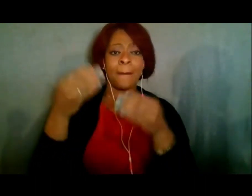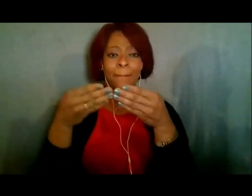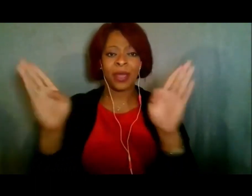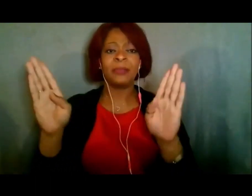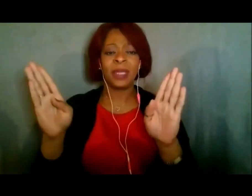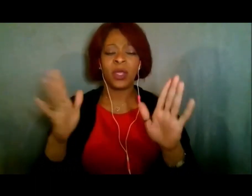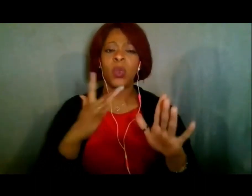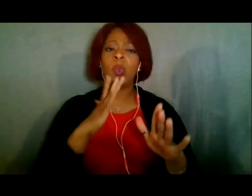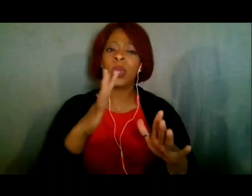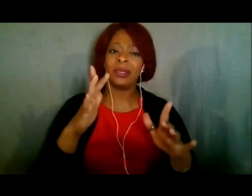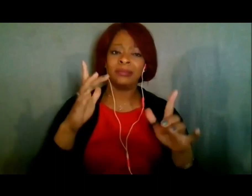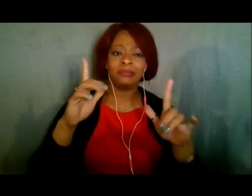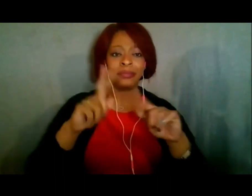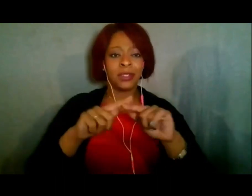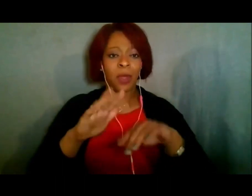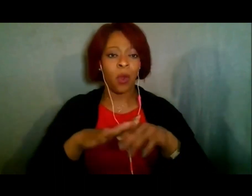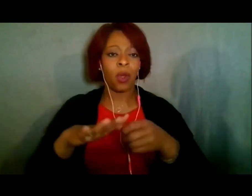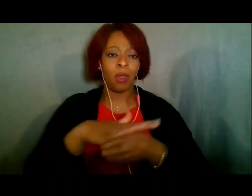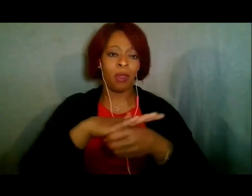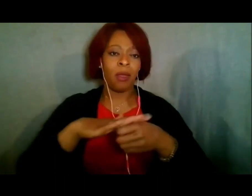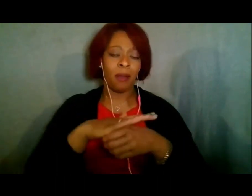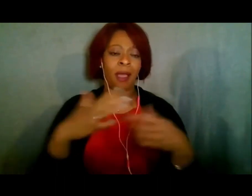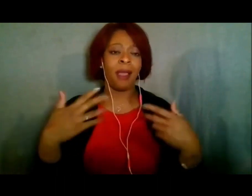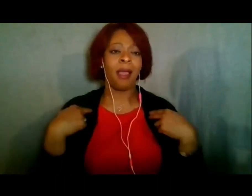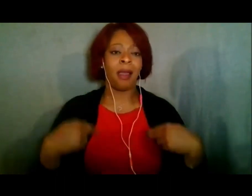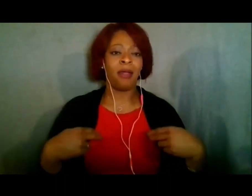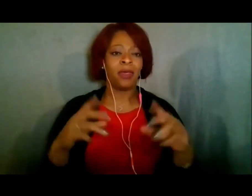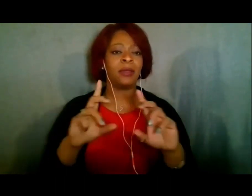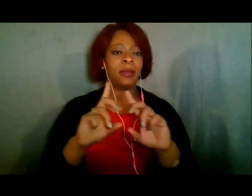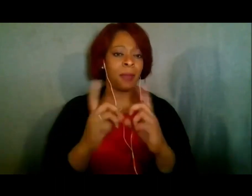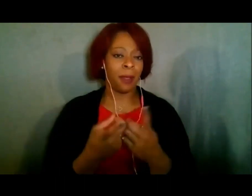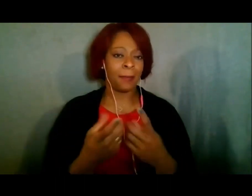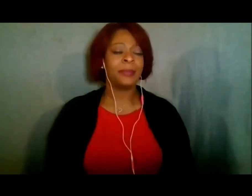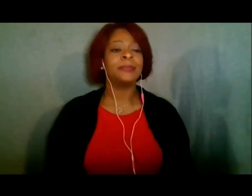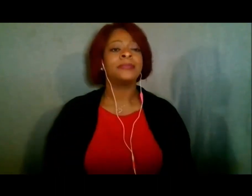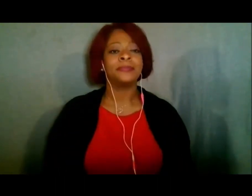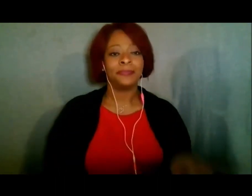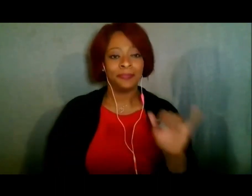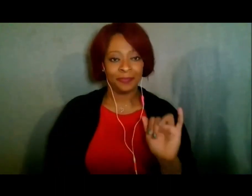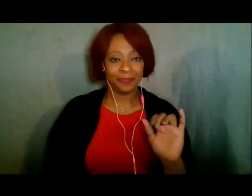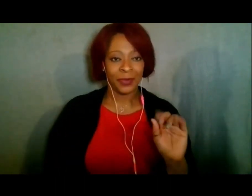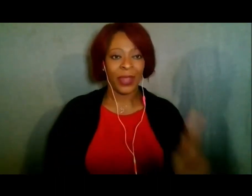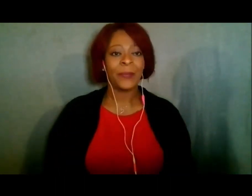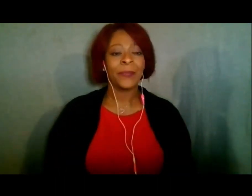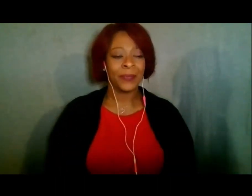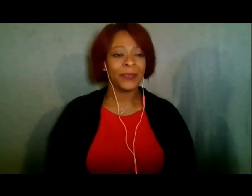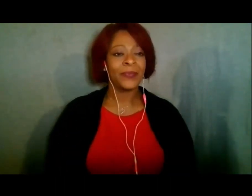be determined by your local health department. Okay.